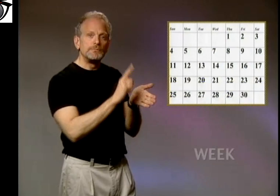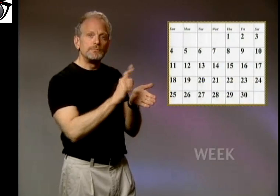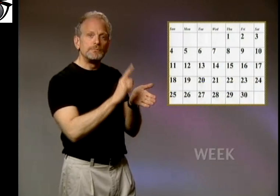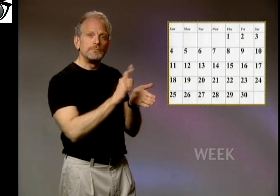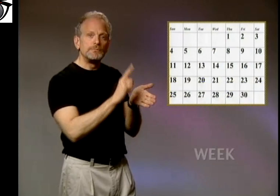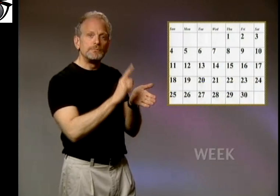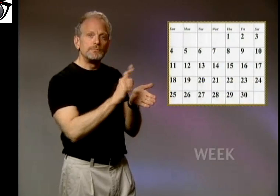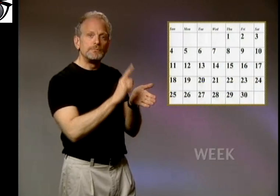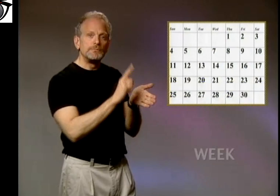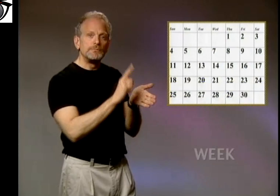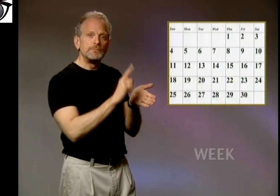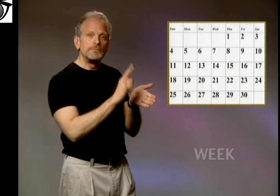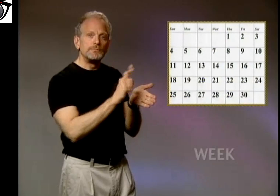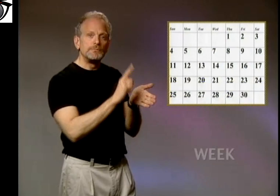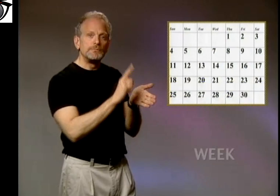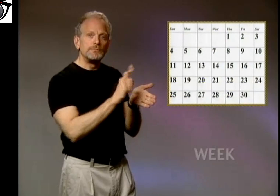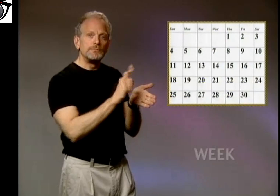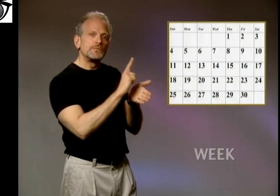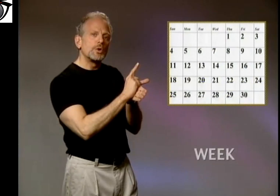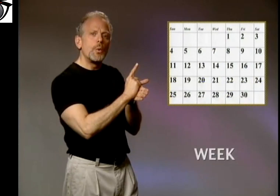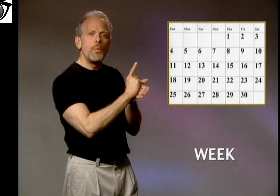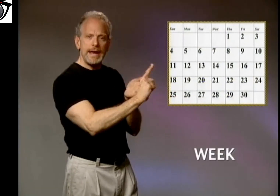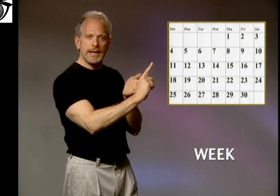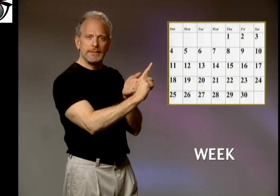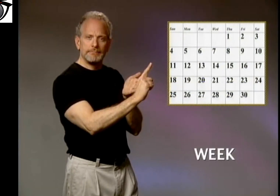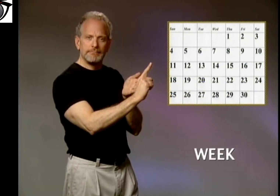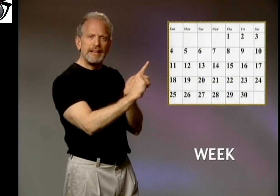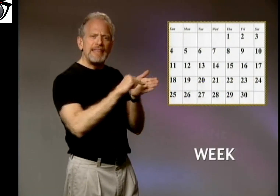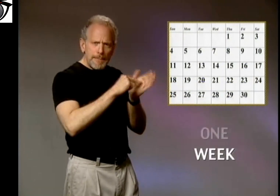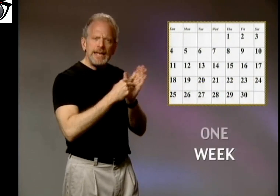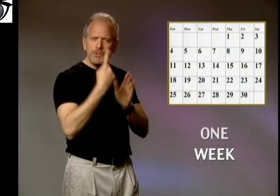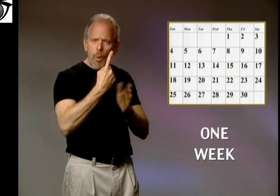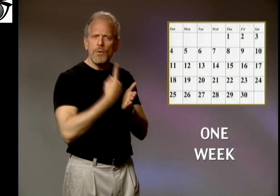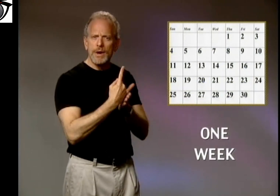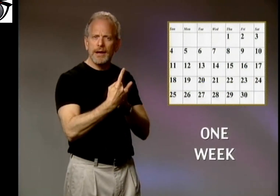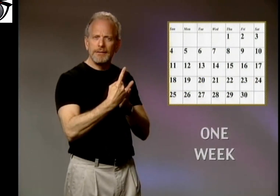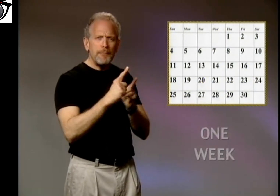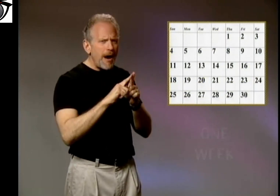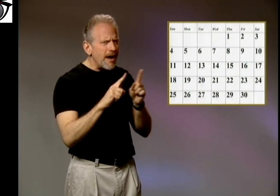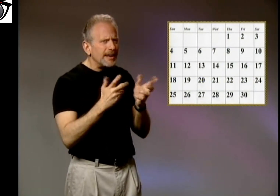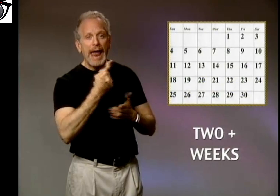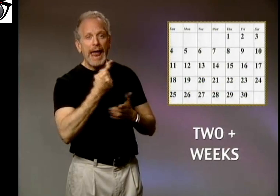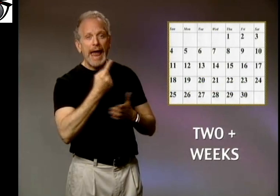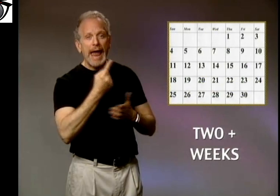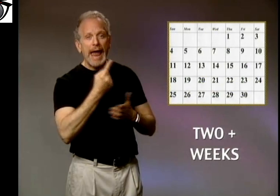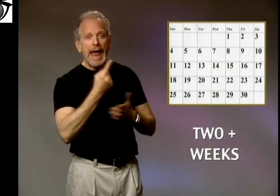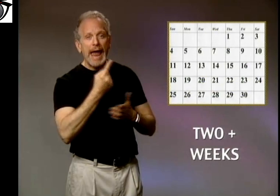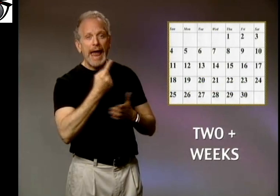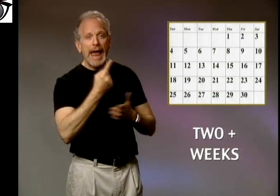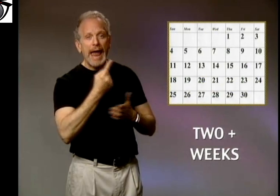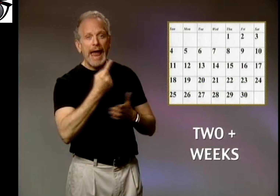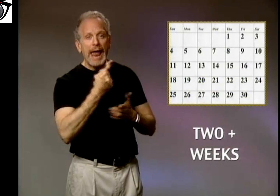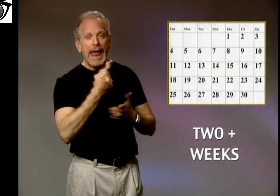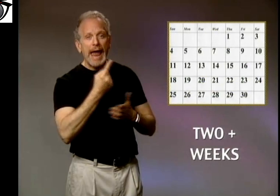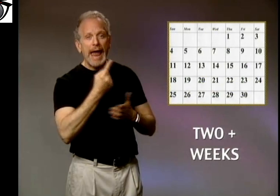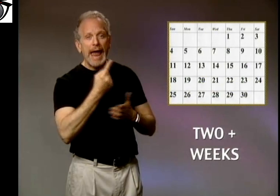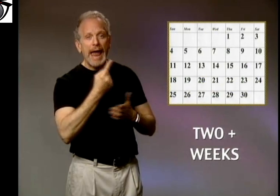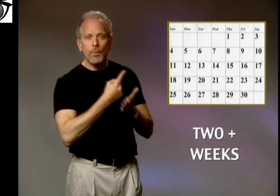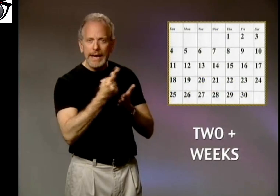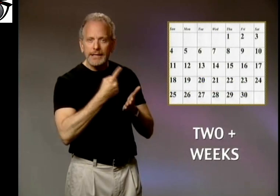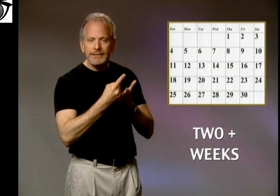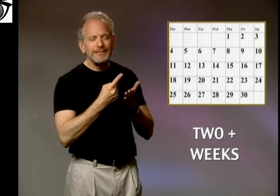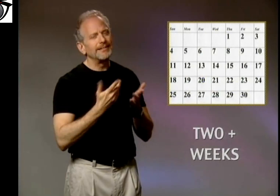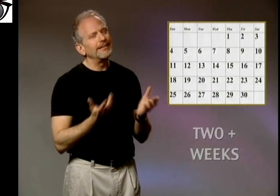calendar and the numbers together. For example, week. That means 1 week. But if I wanted to sign